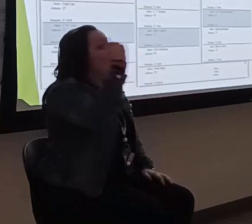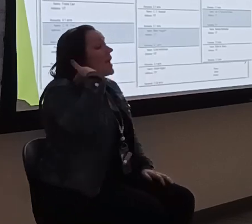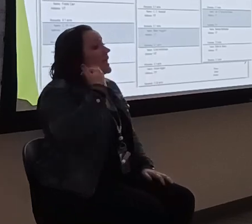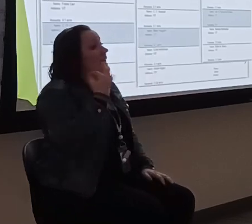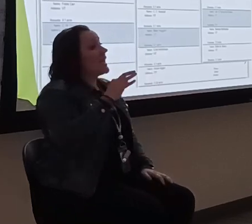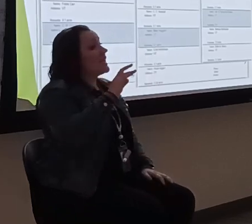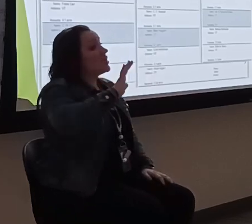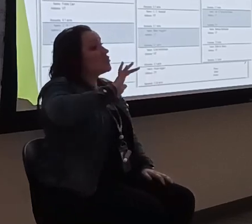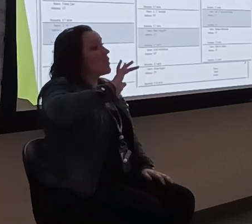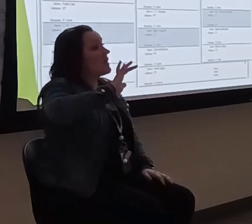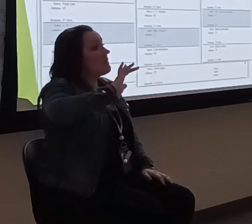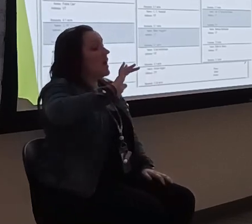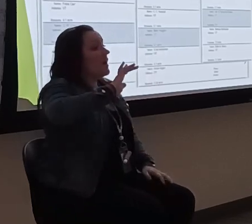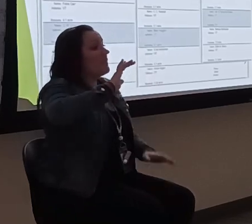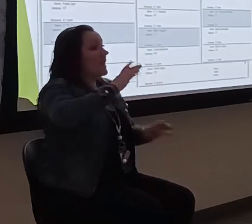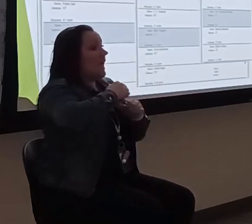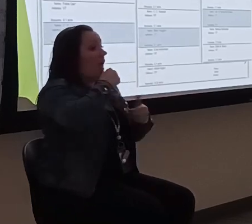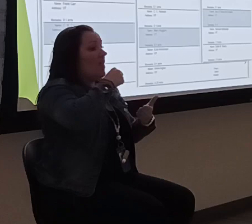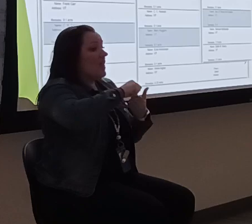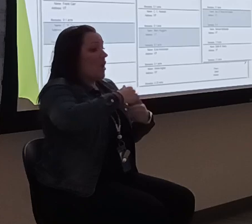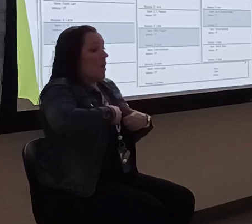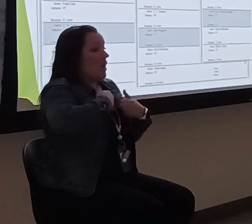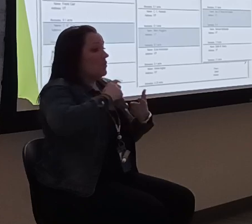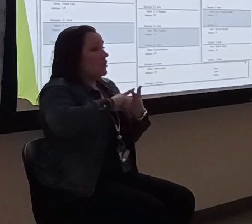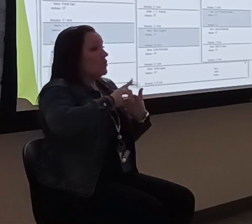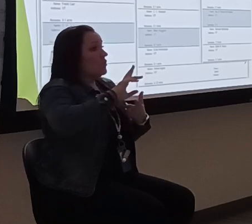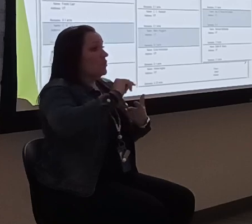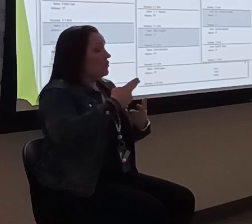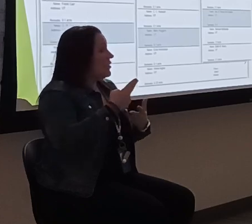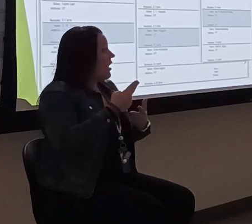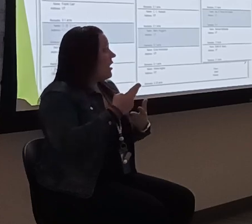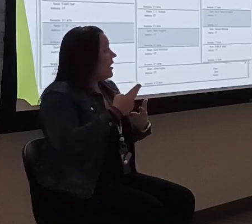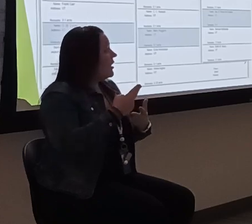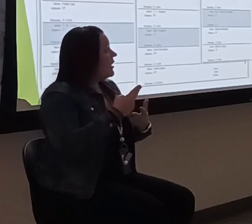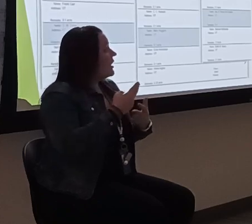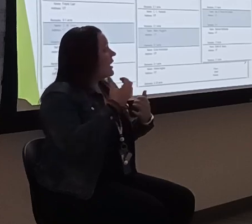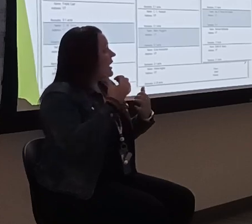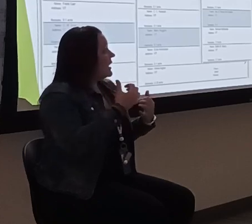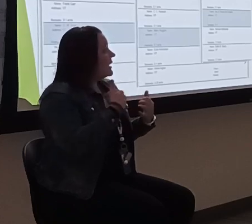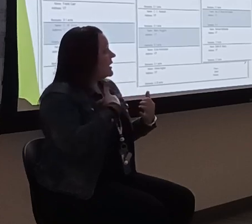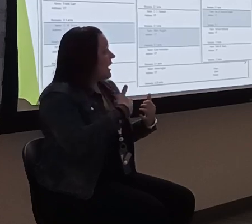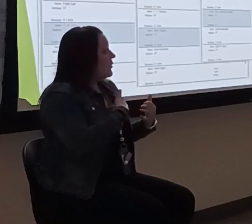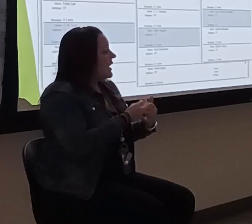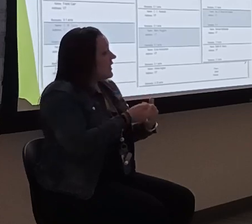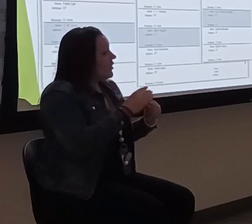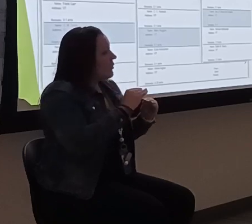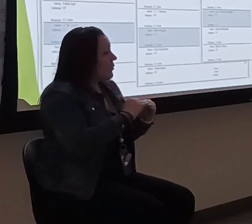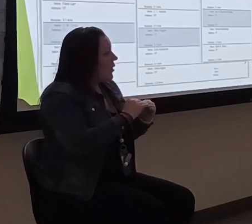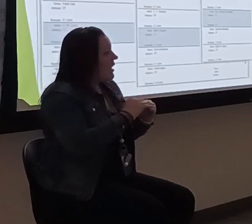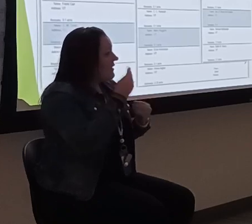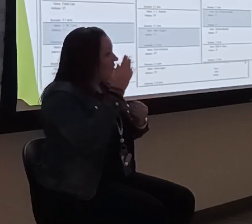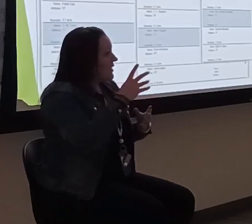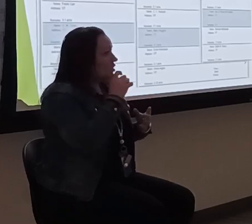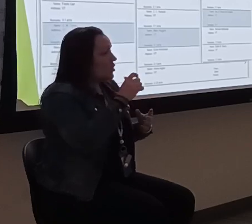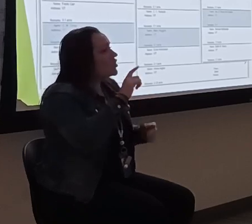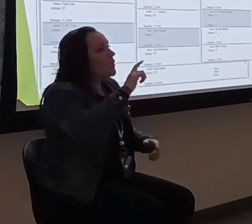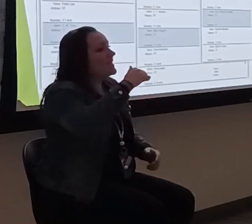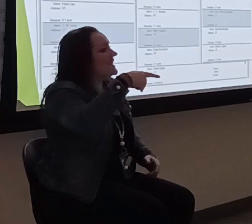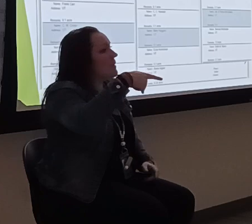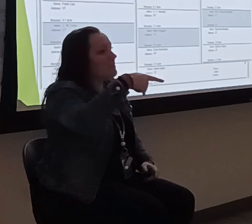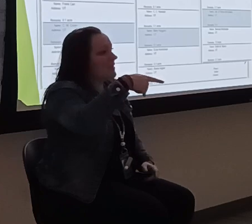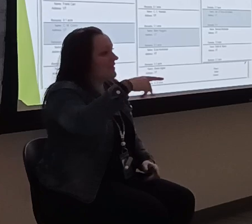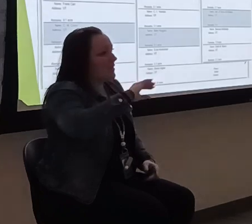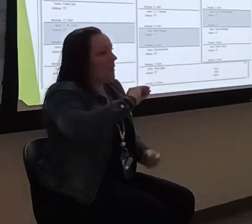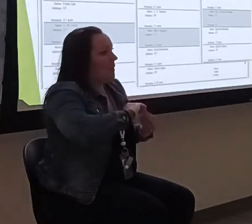a letter addressed to Utah and you would get it. Nowadays, we need a little more information. So the